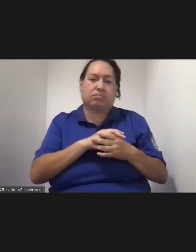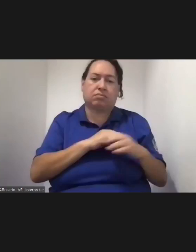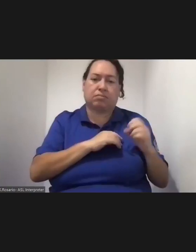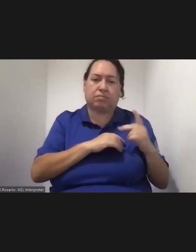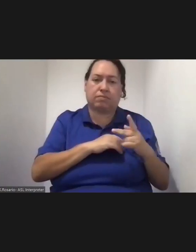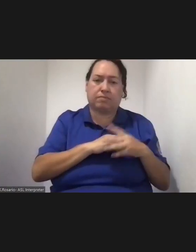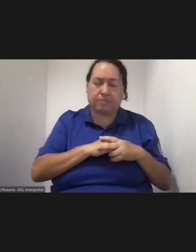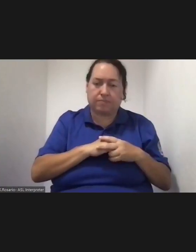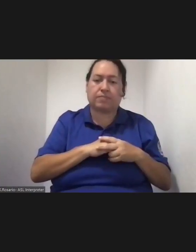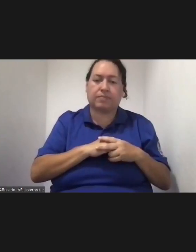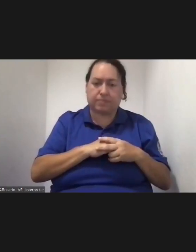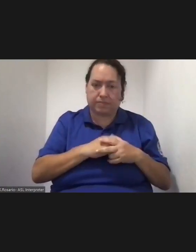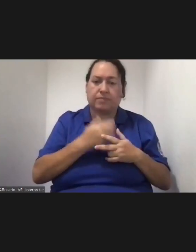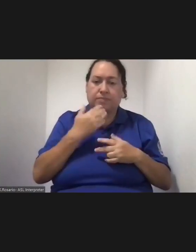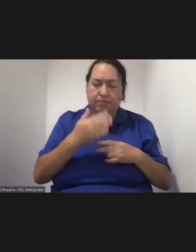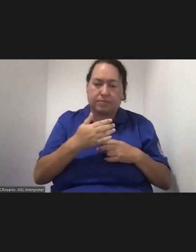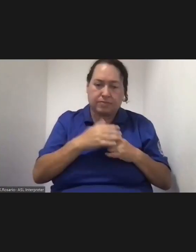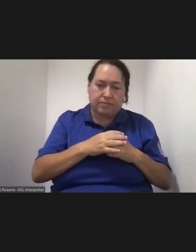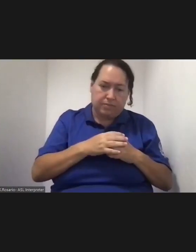Thank you, Jerry.